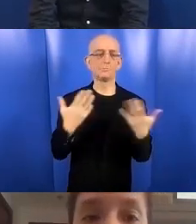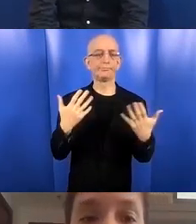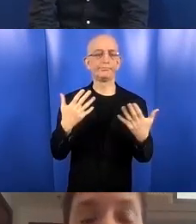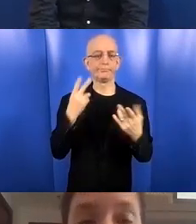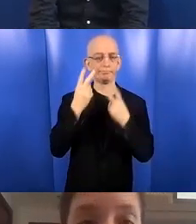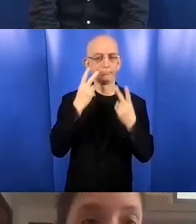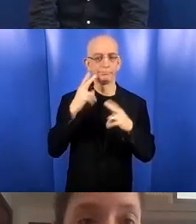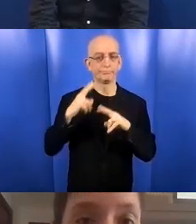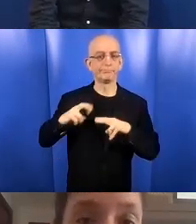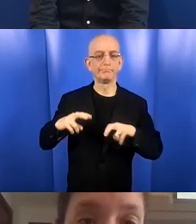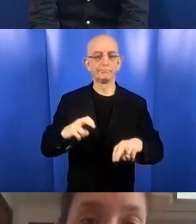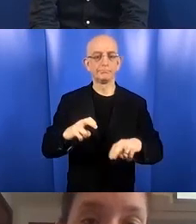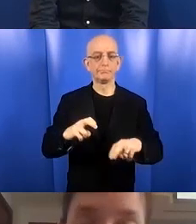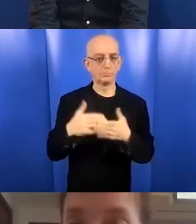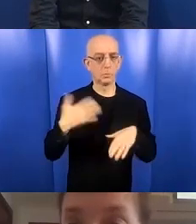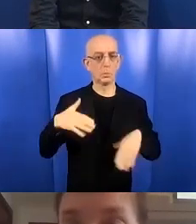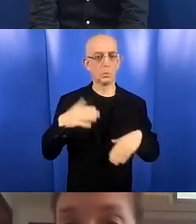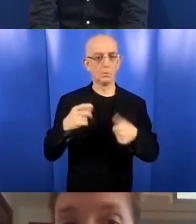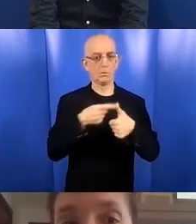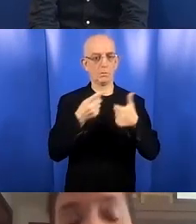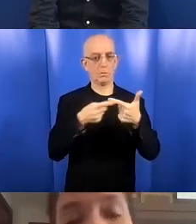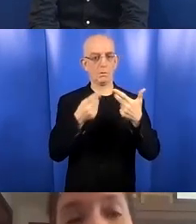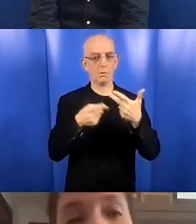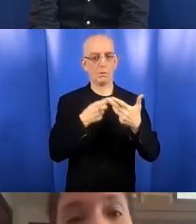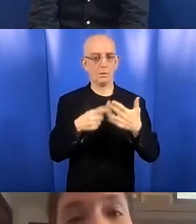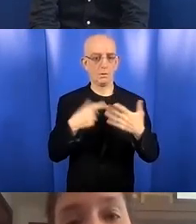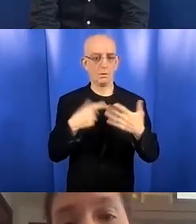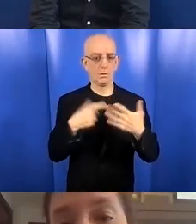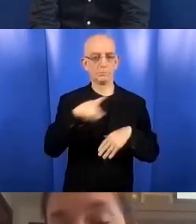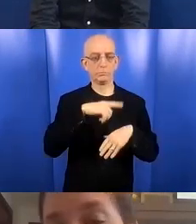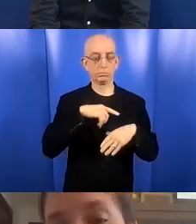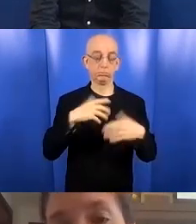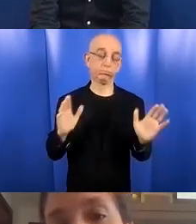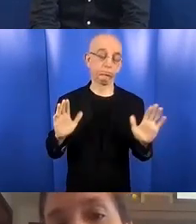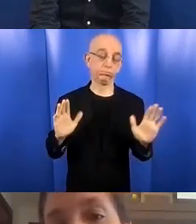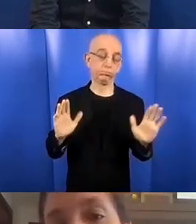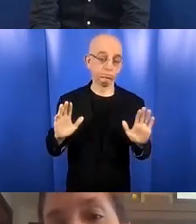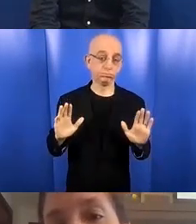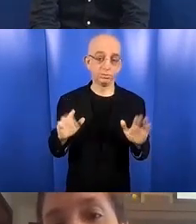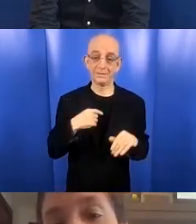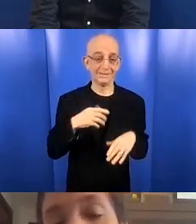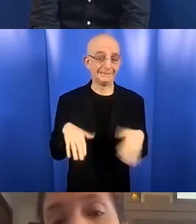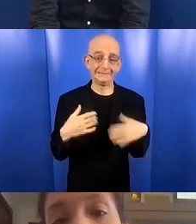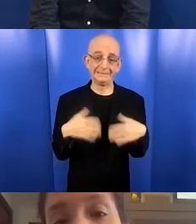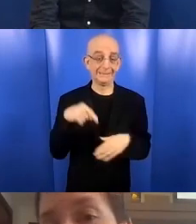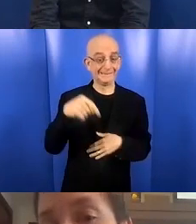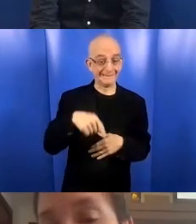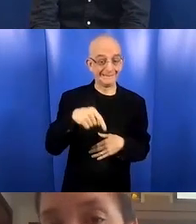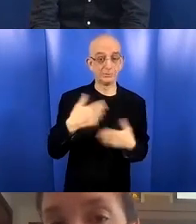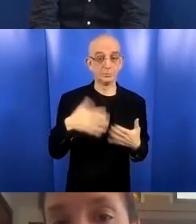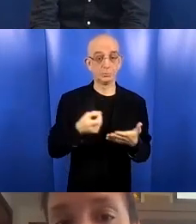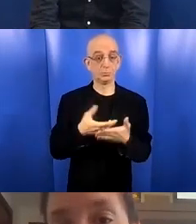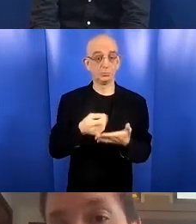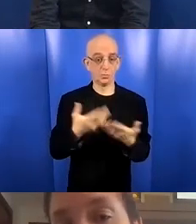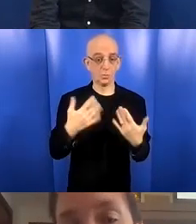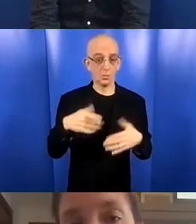say that actually this is a story of hope. Because what we've seen in the past 2 years is also that people who have